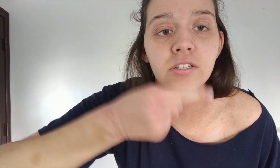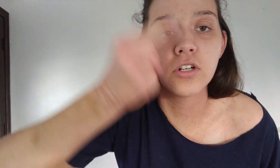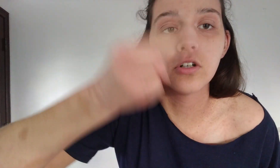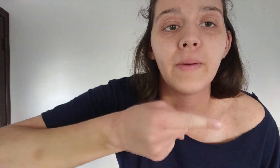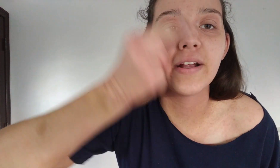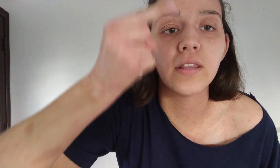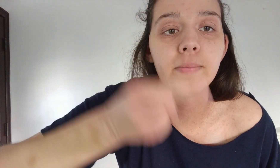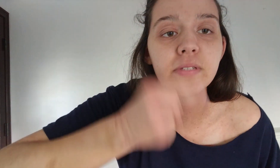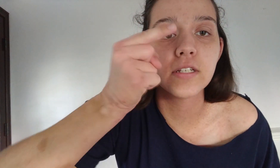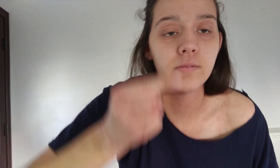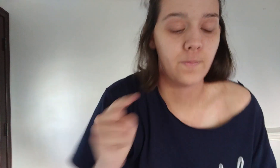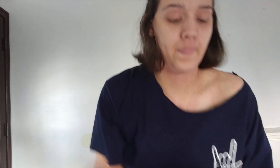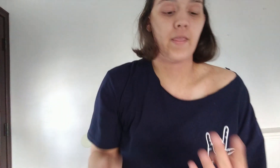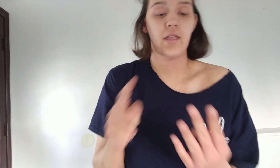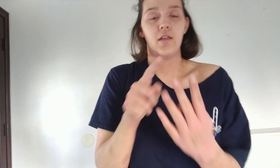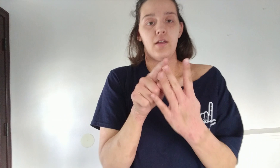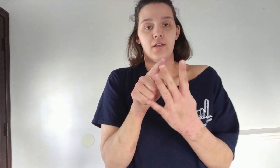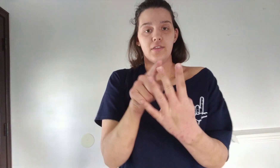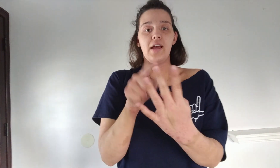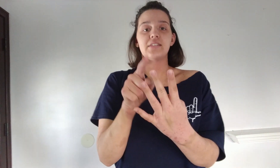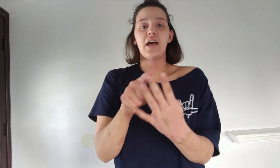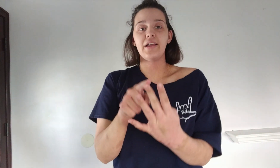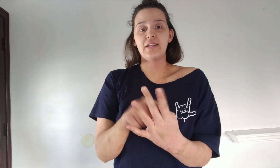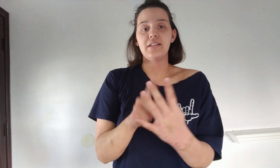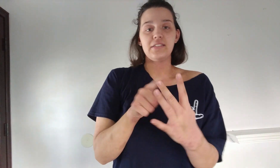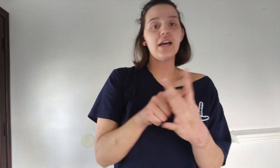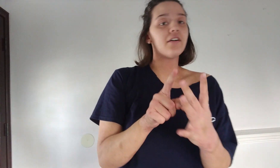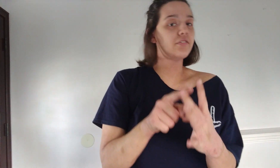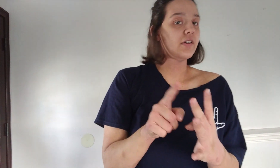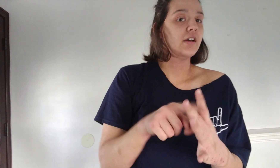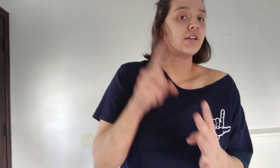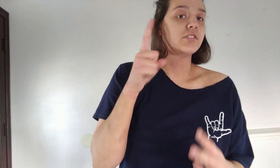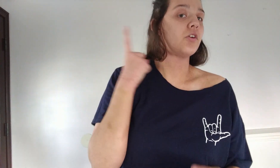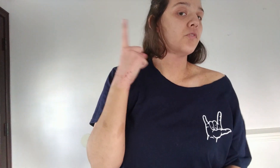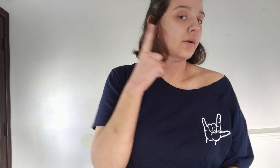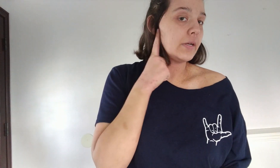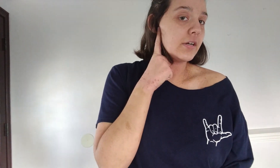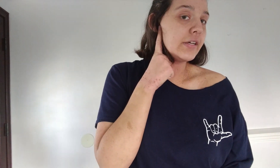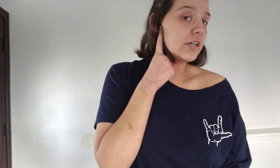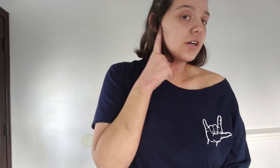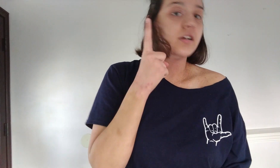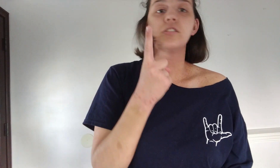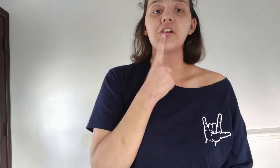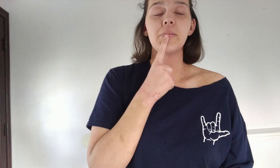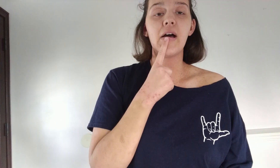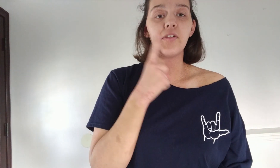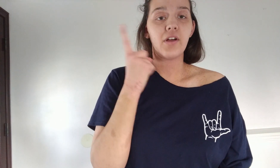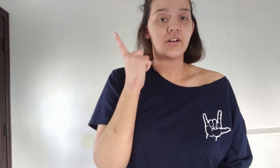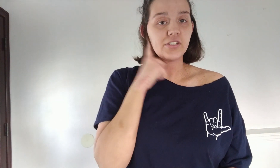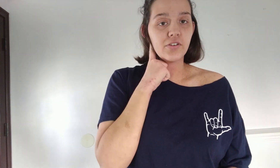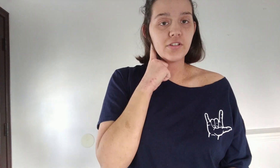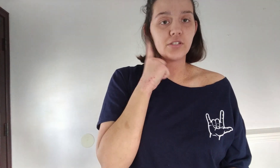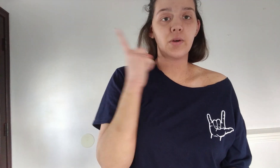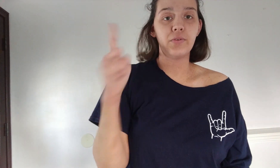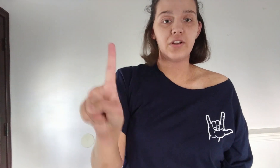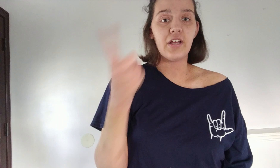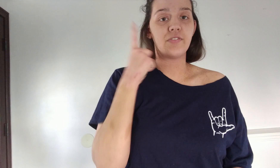a circle by your lips. The next sign is deaf. So from your ear to your mouth, I already showed you this one with your index